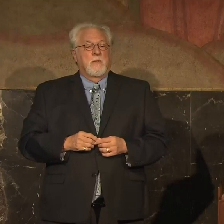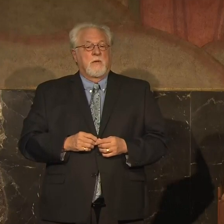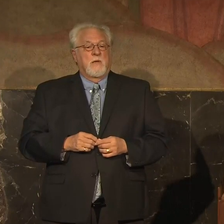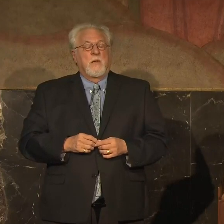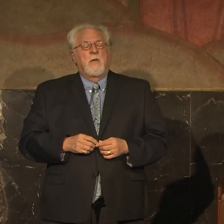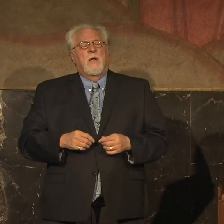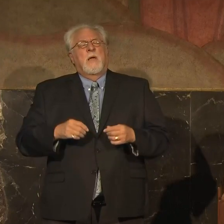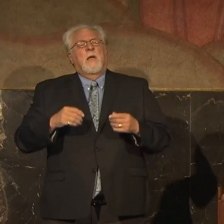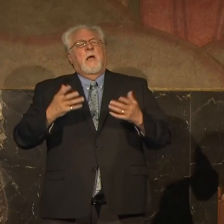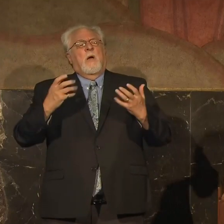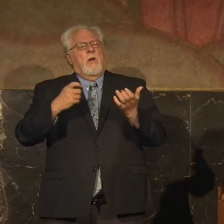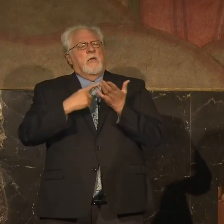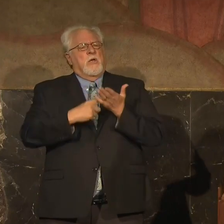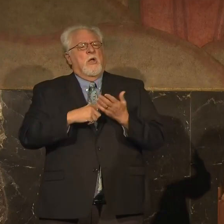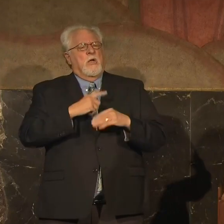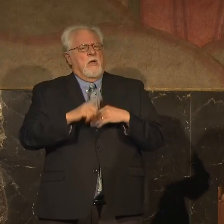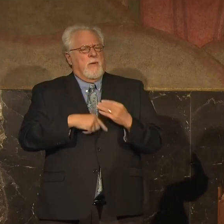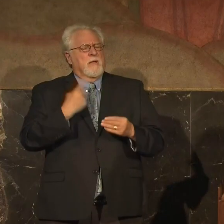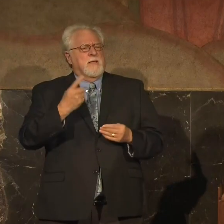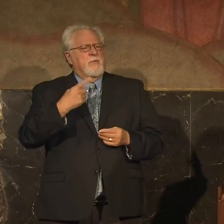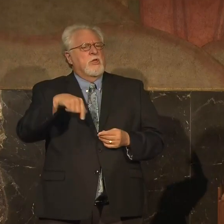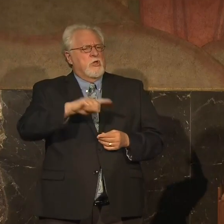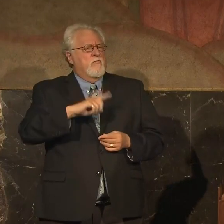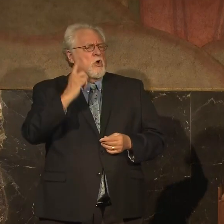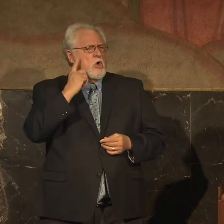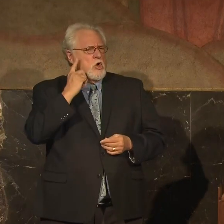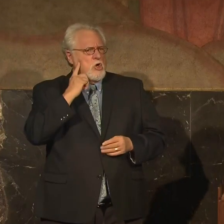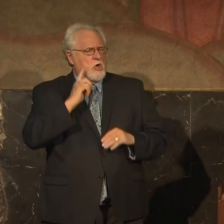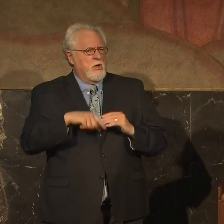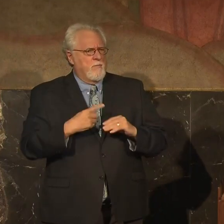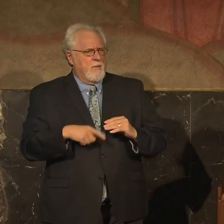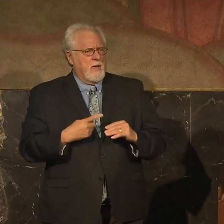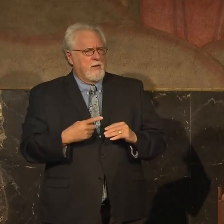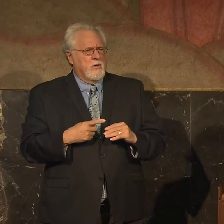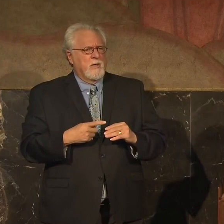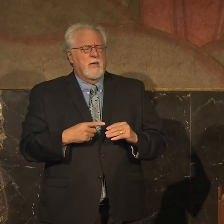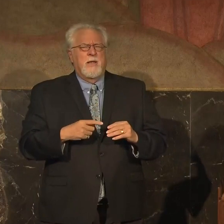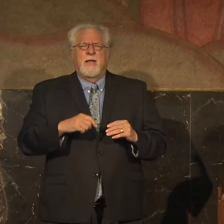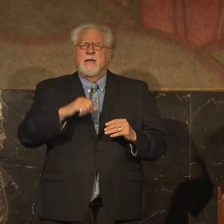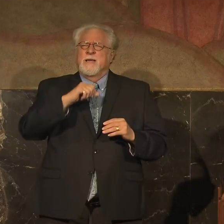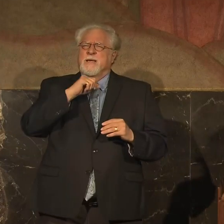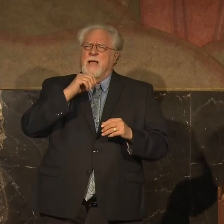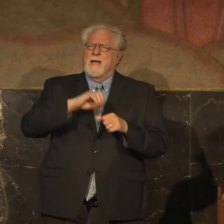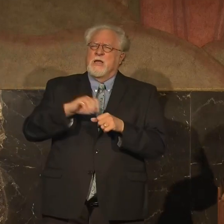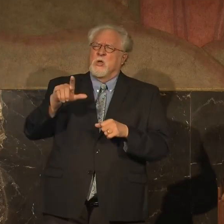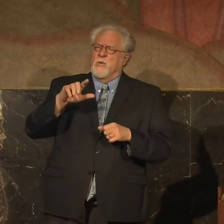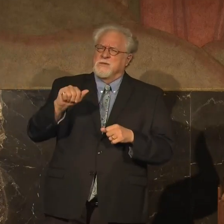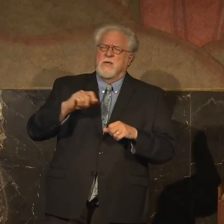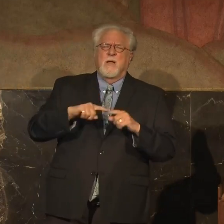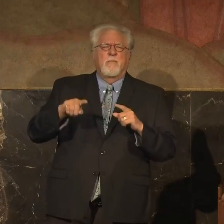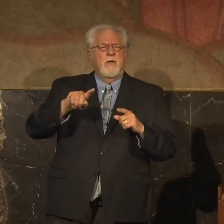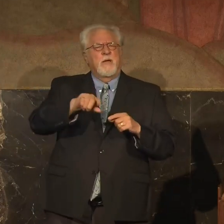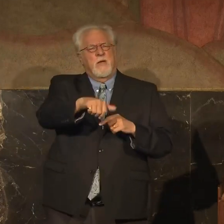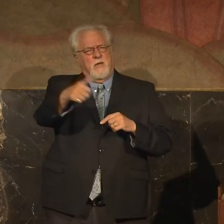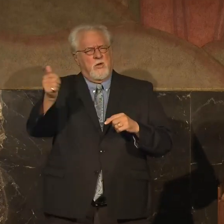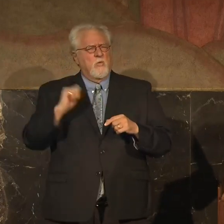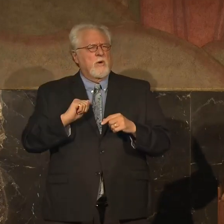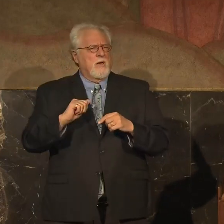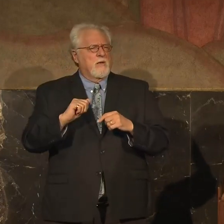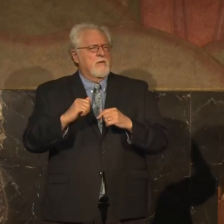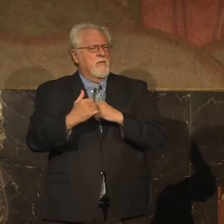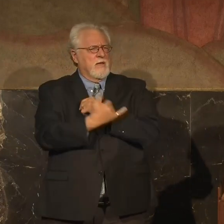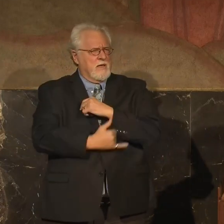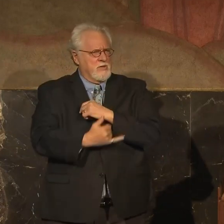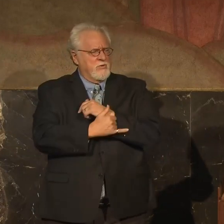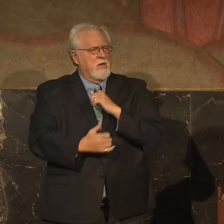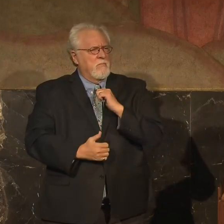I want to talk a little bit today about something that you've heard about, not so much in Louisiana, but around the country, and I think